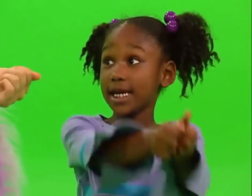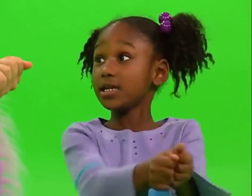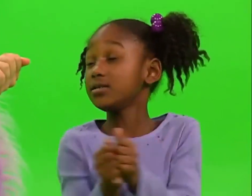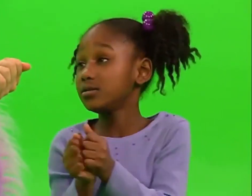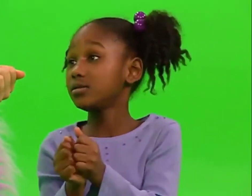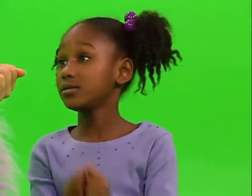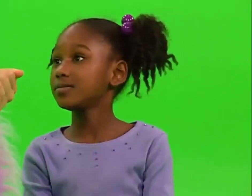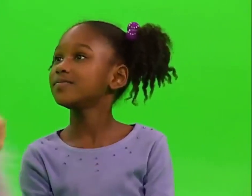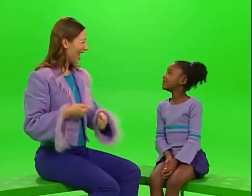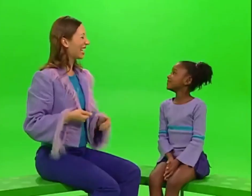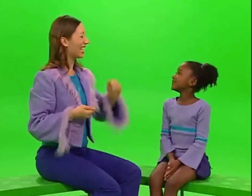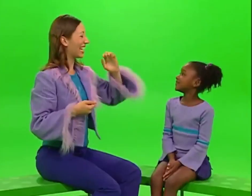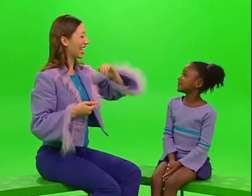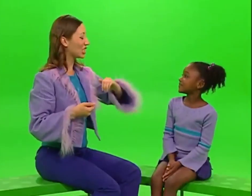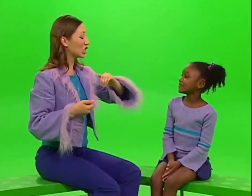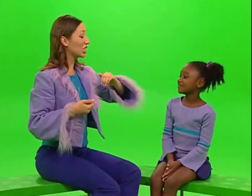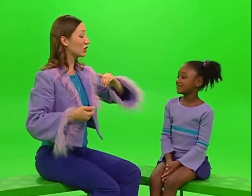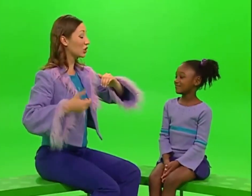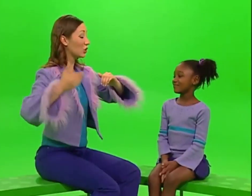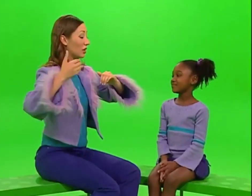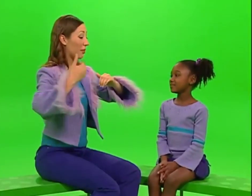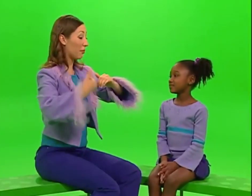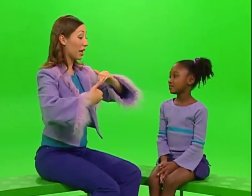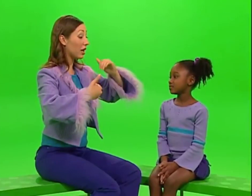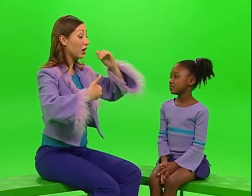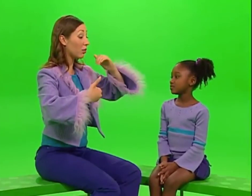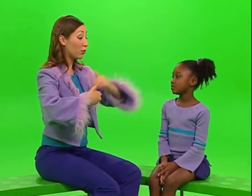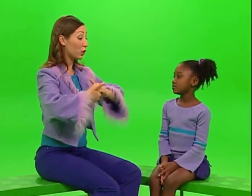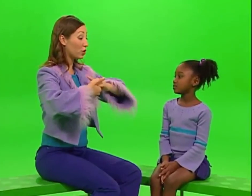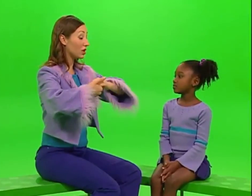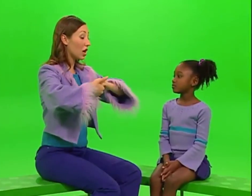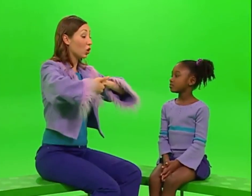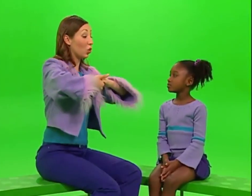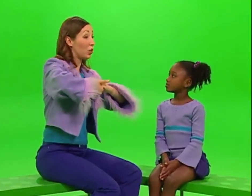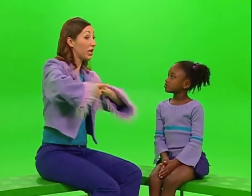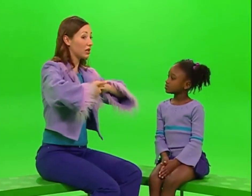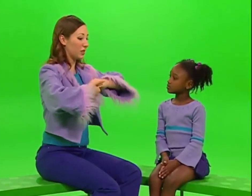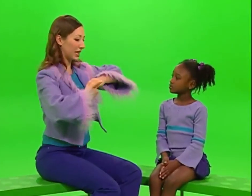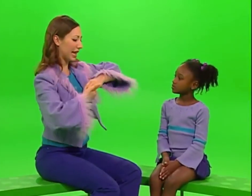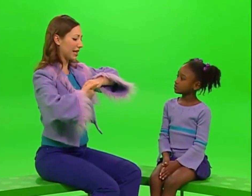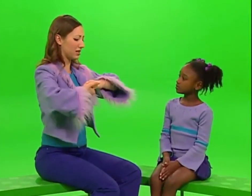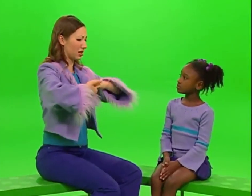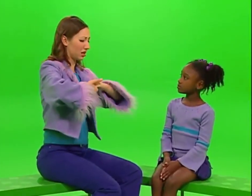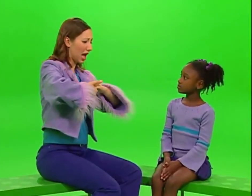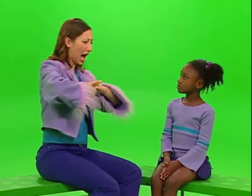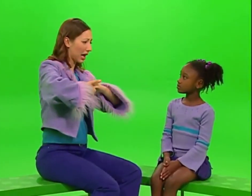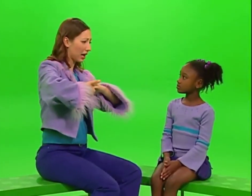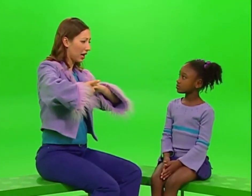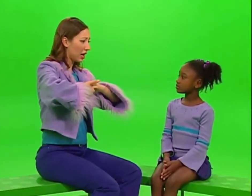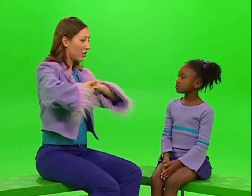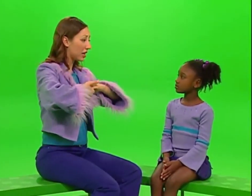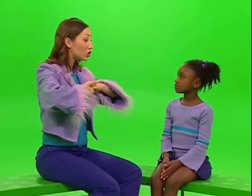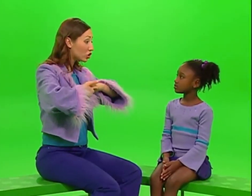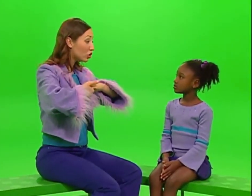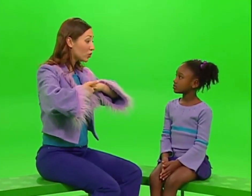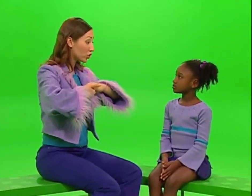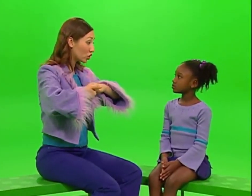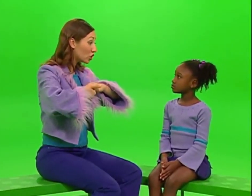chain. He hitched it to the big caboose. The wheels began to clack. Then super